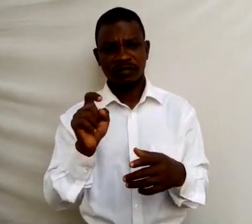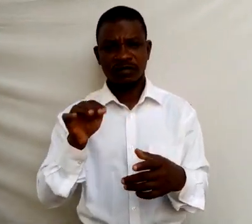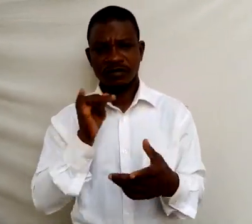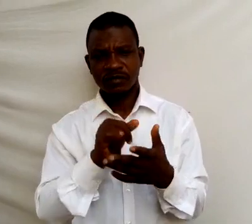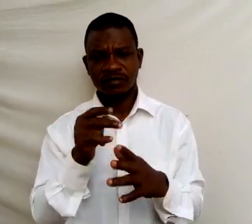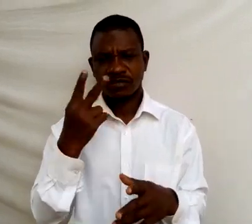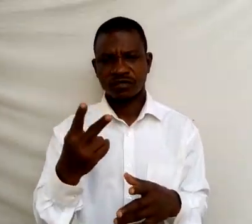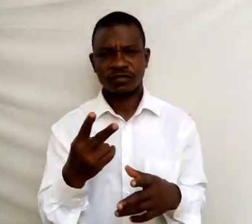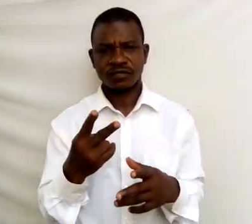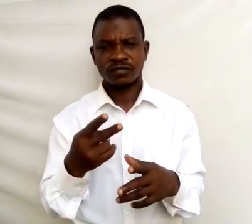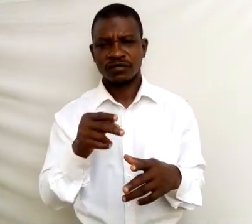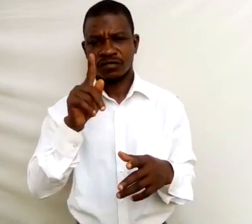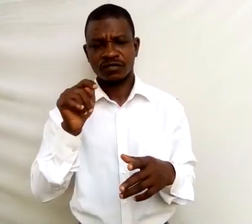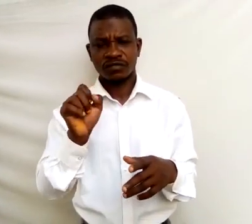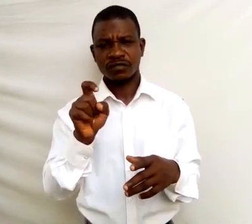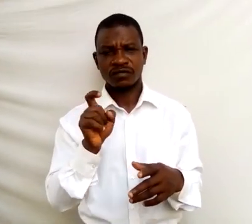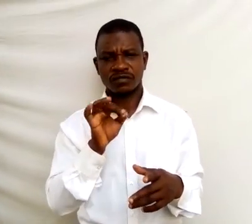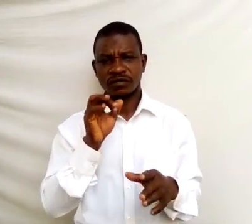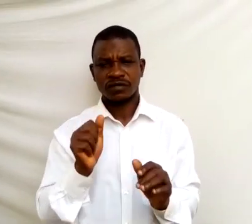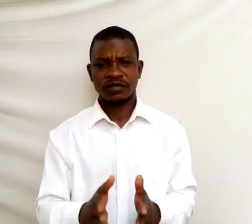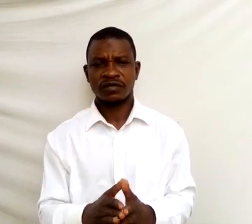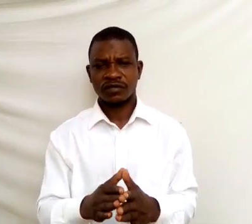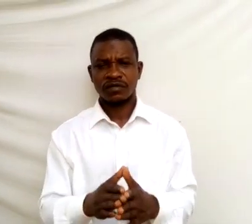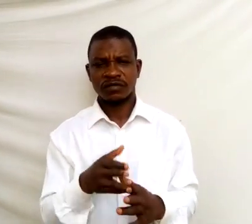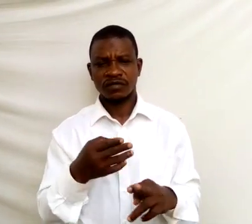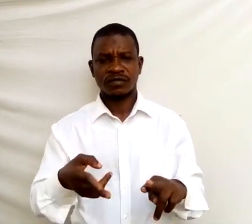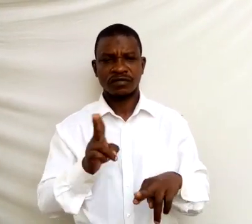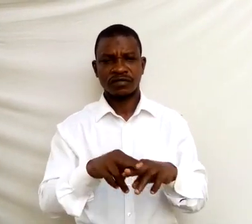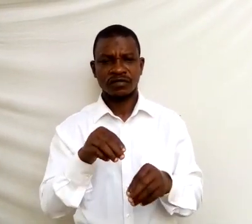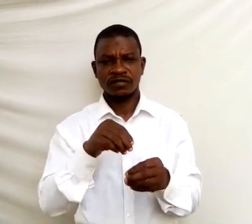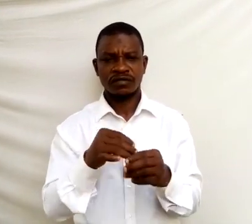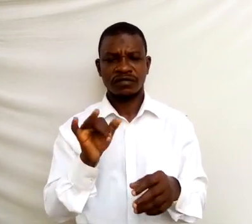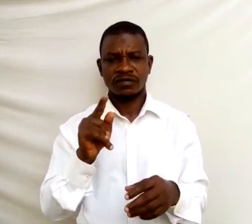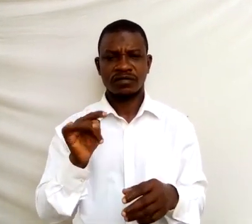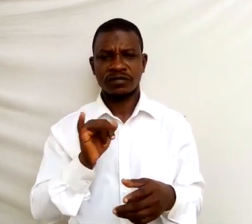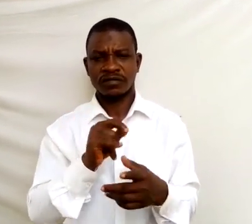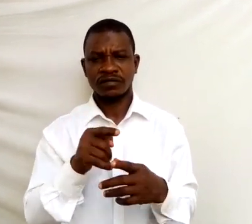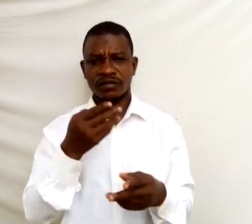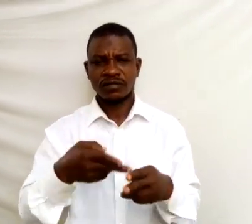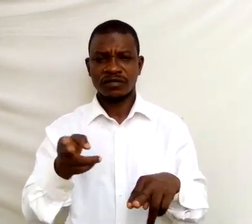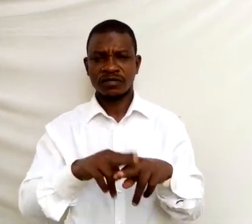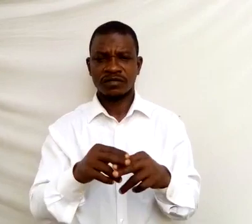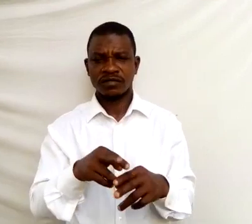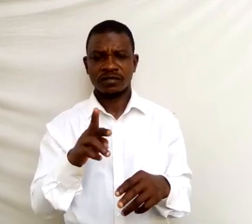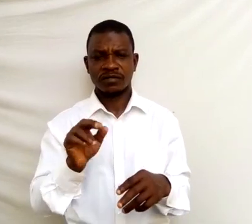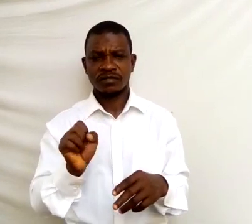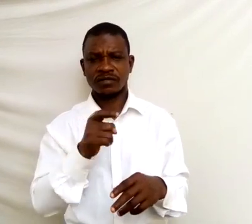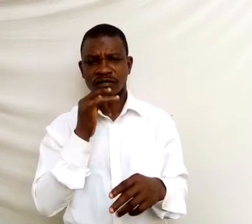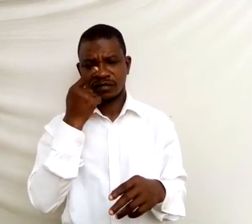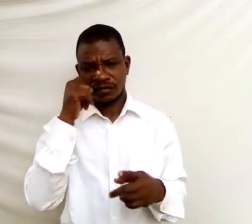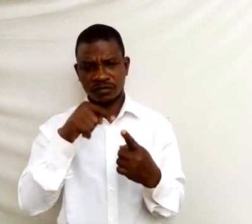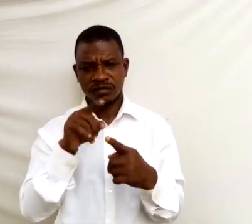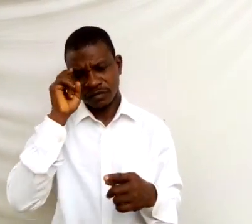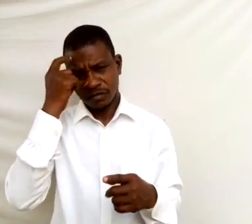2. Taxation. Increase in taxation increases revenue to the government. And lastly,